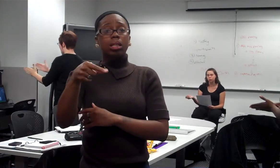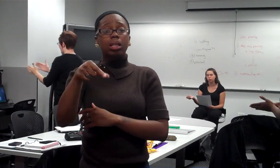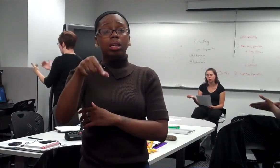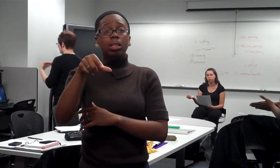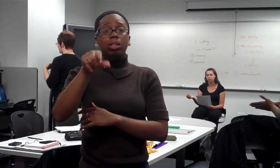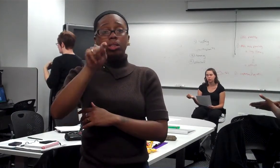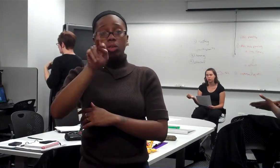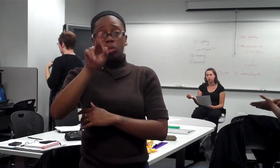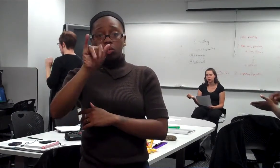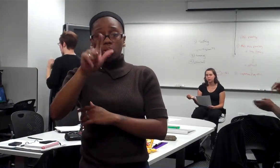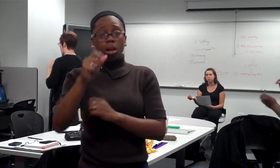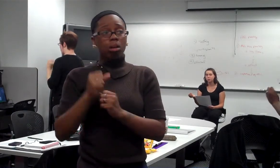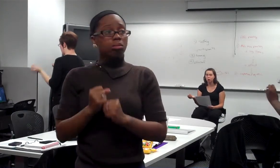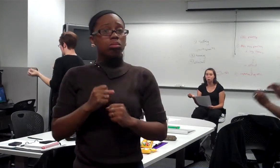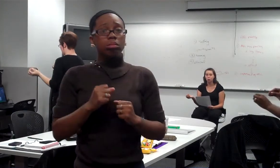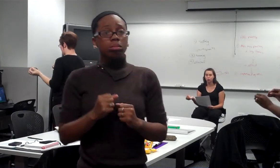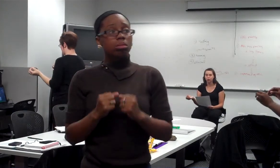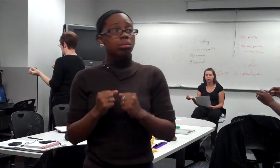do is to go boating.